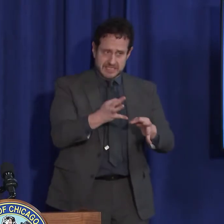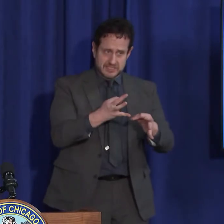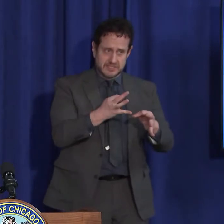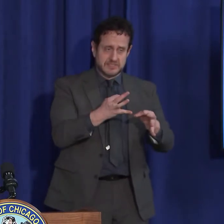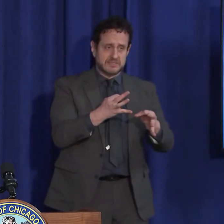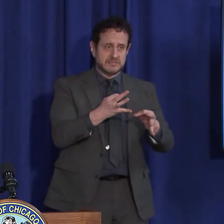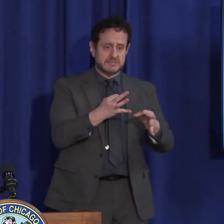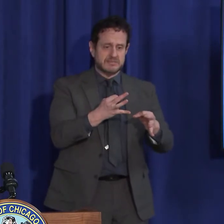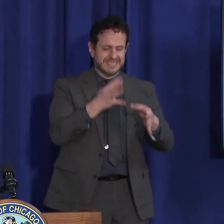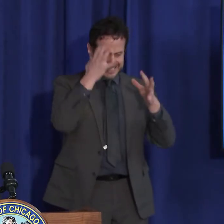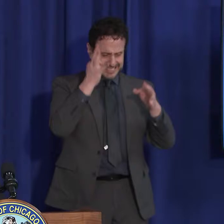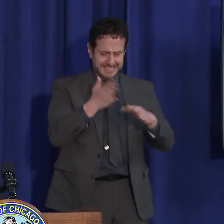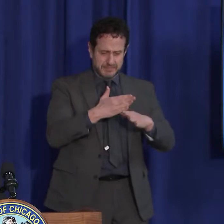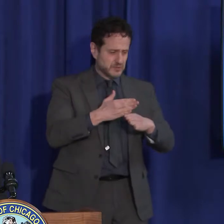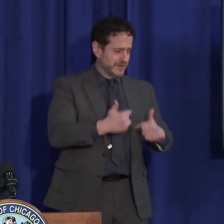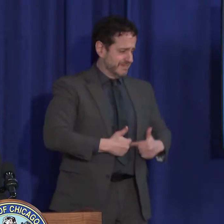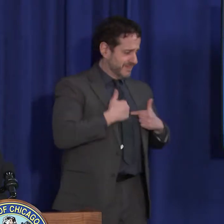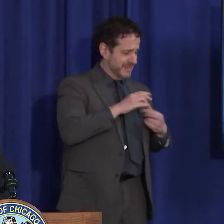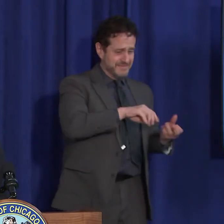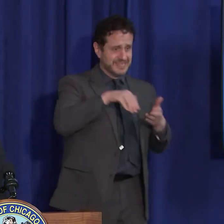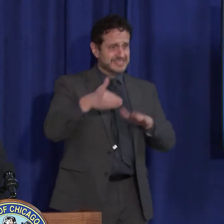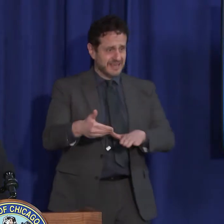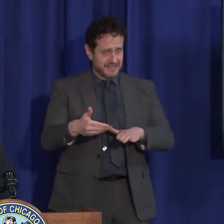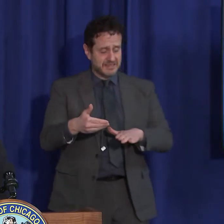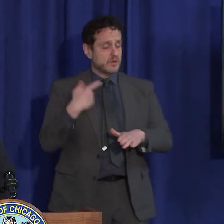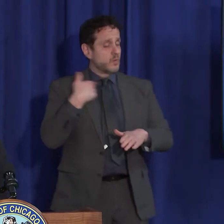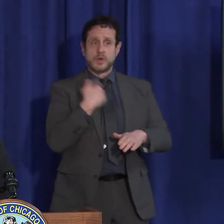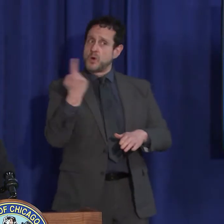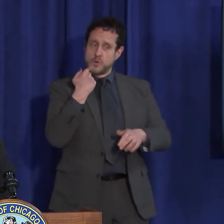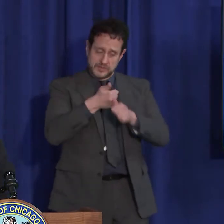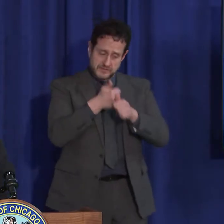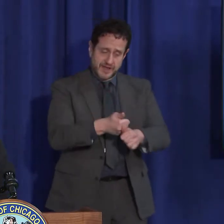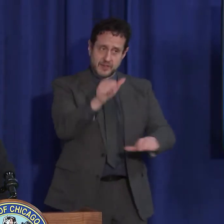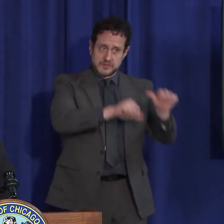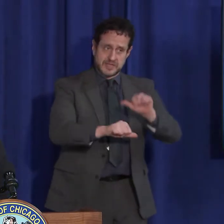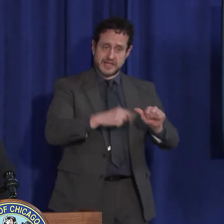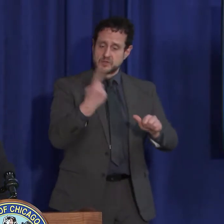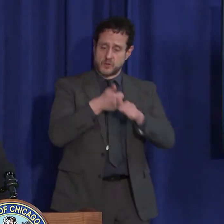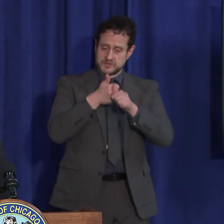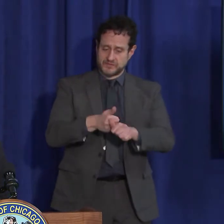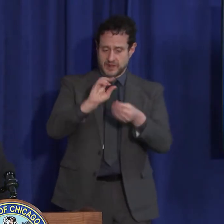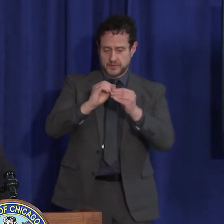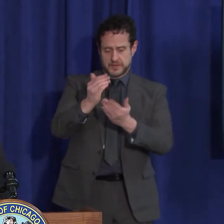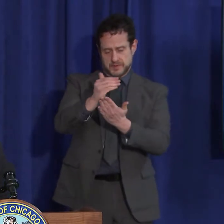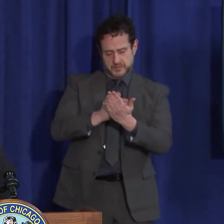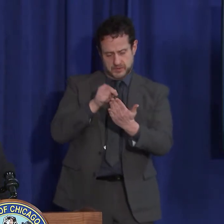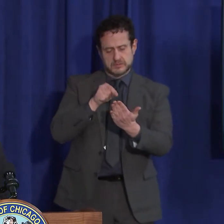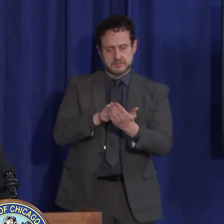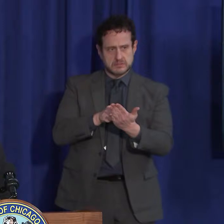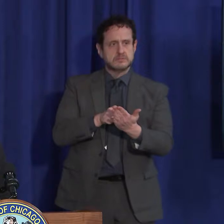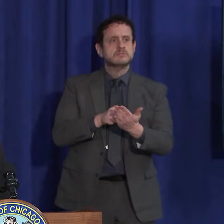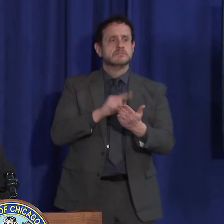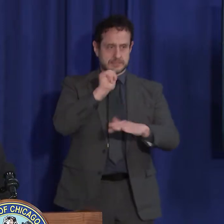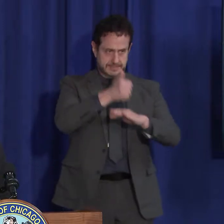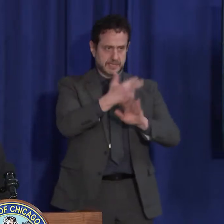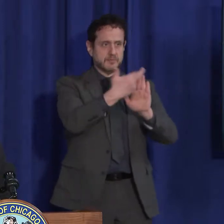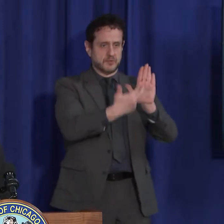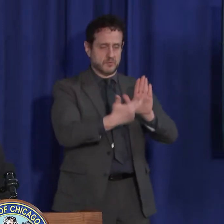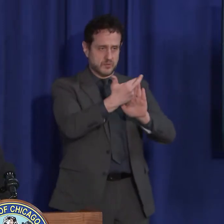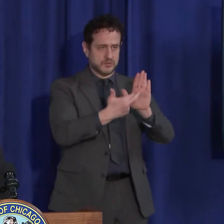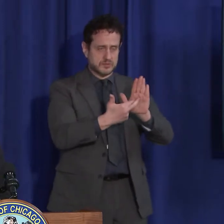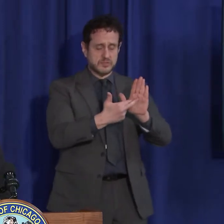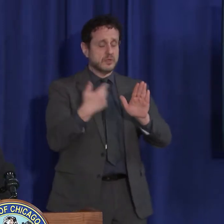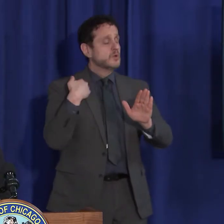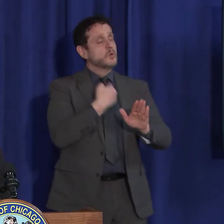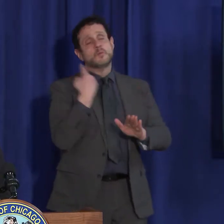decisions, guided by the science and data. We have endeavored to be as transparent as